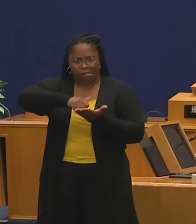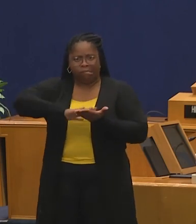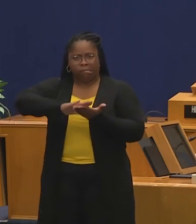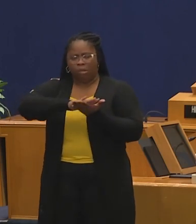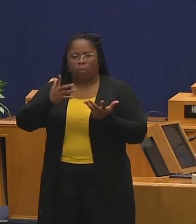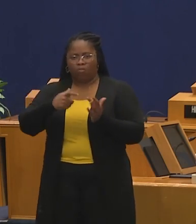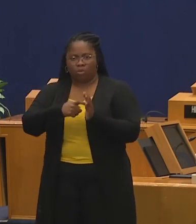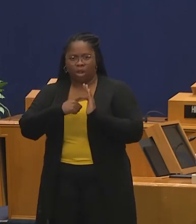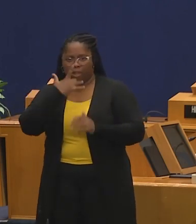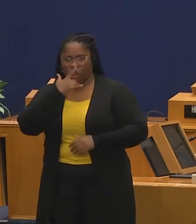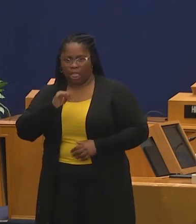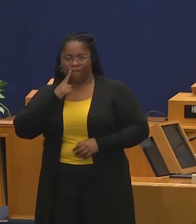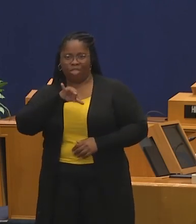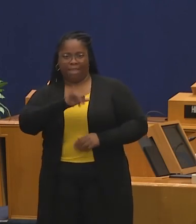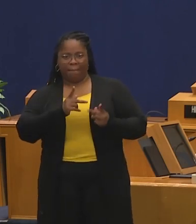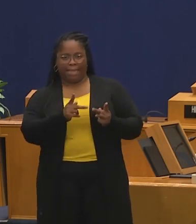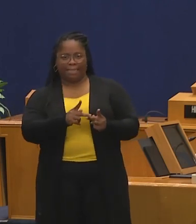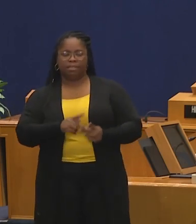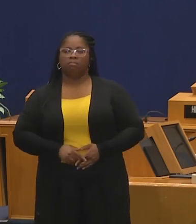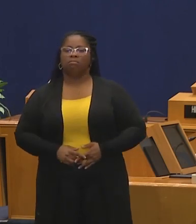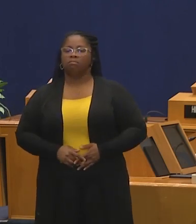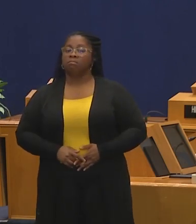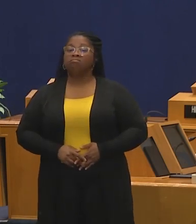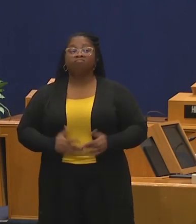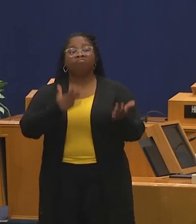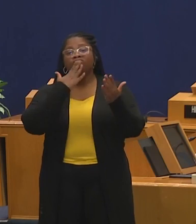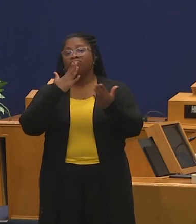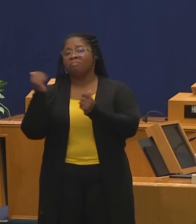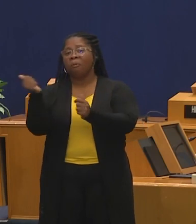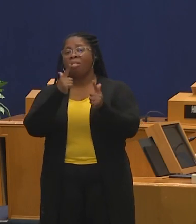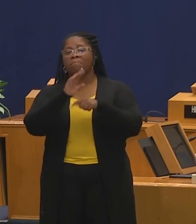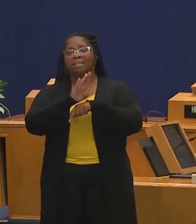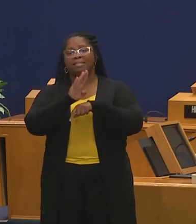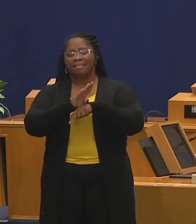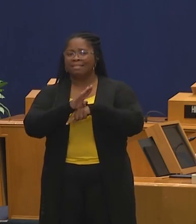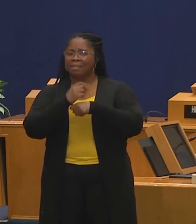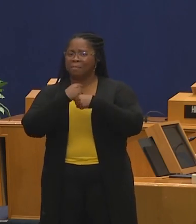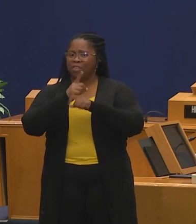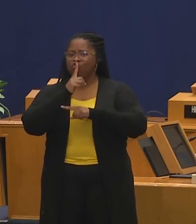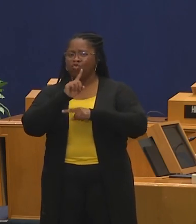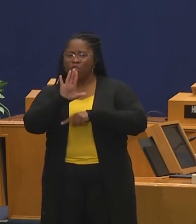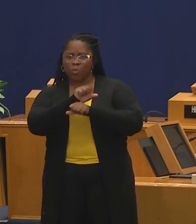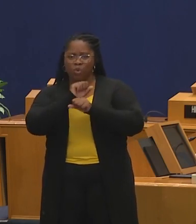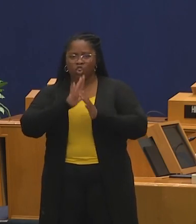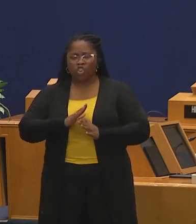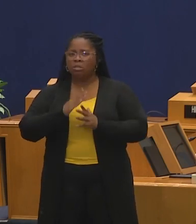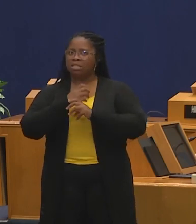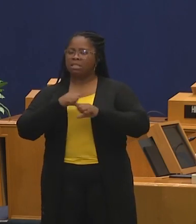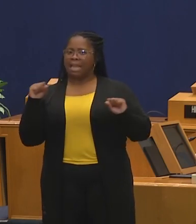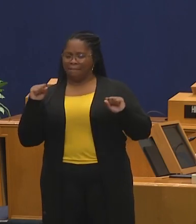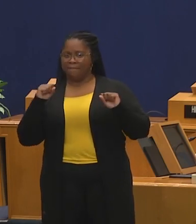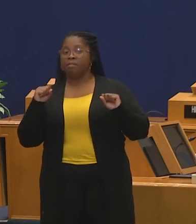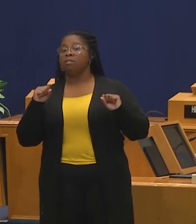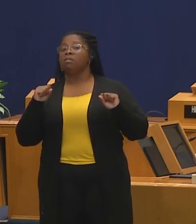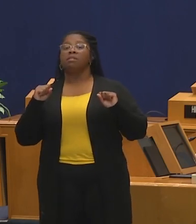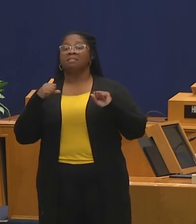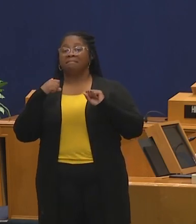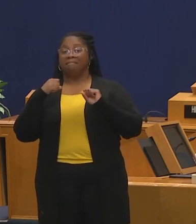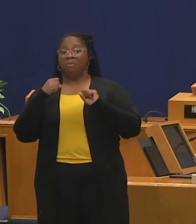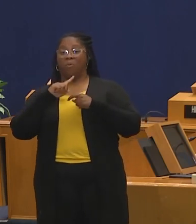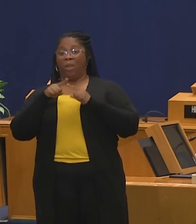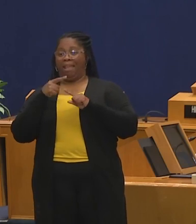want to thank our businesses for really helping us make sure that employees are safe and that when you enter into an essential